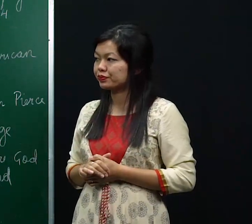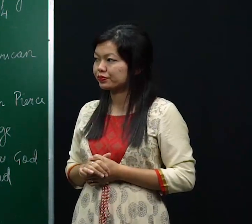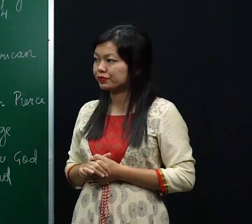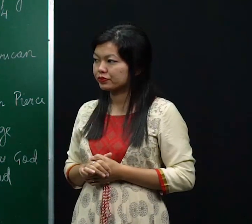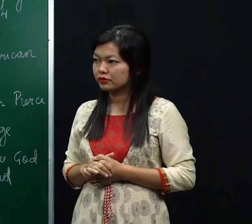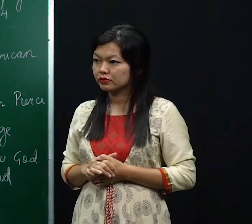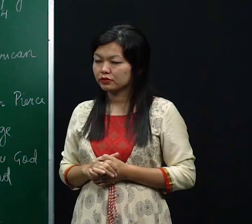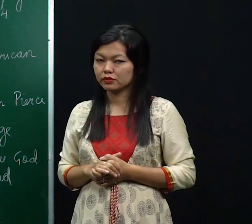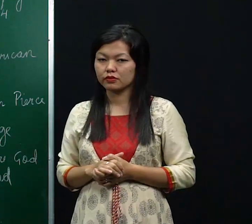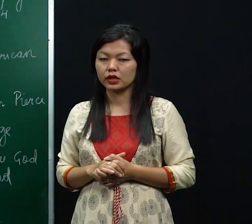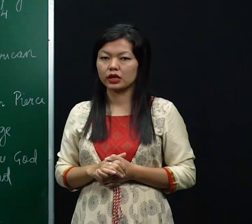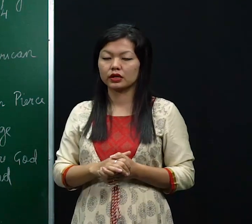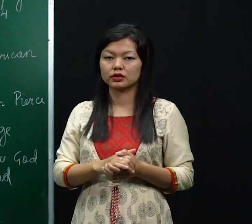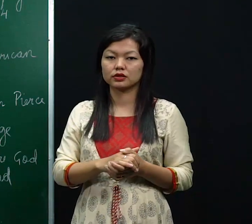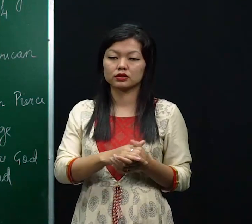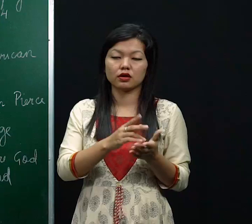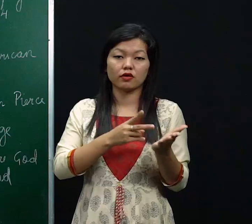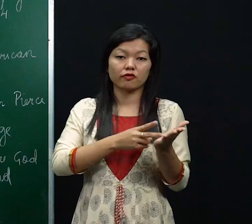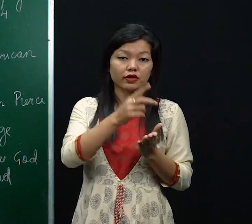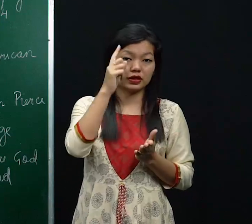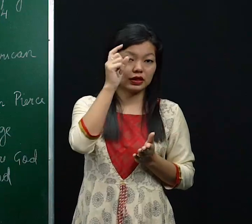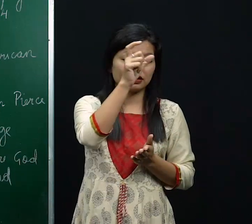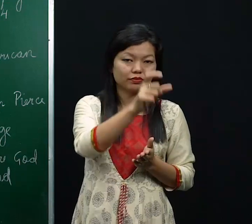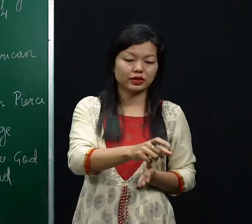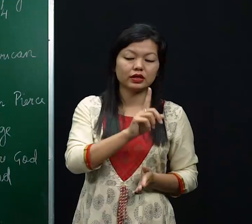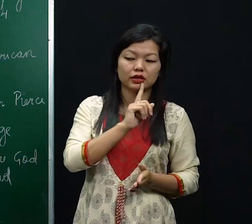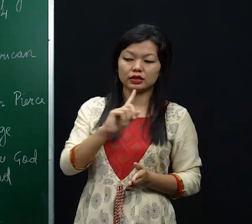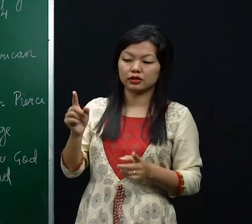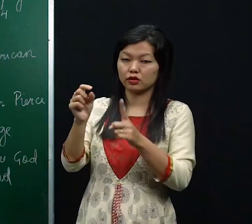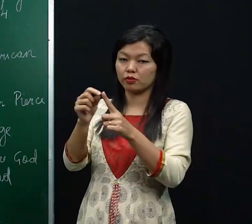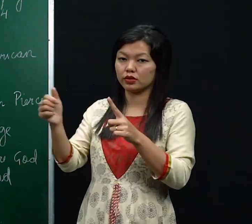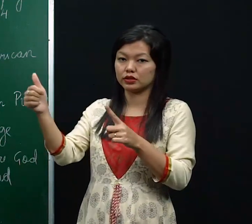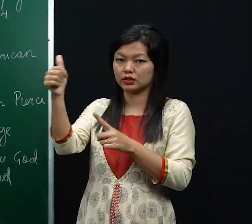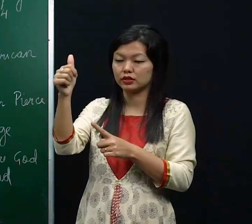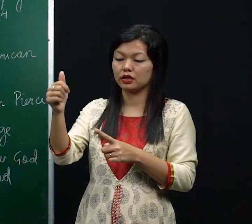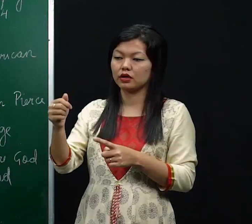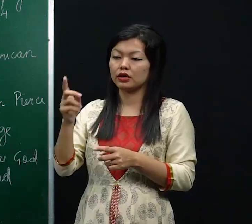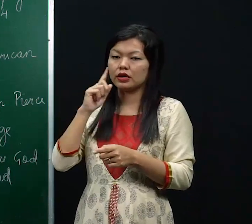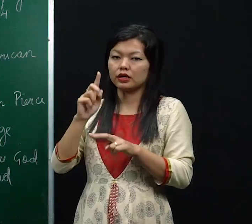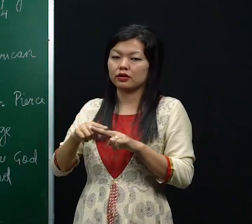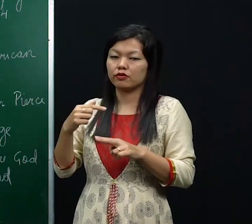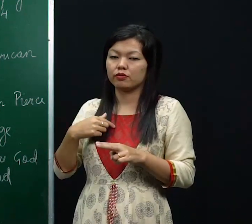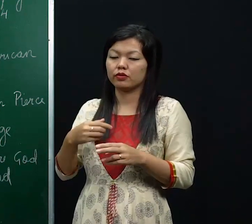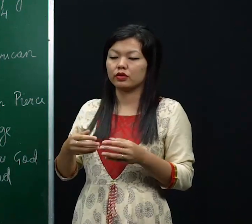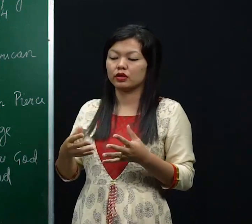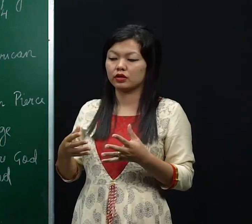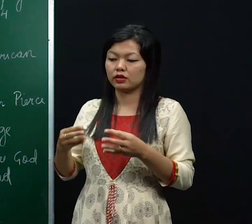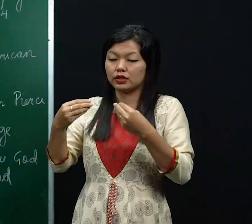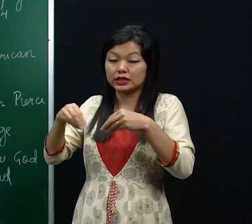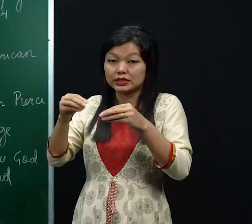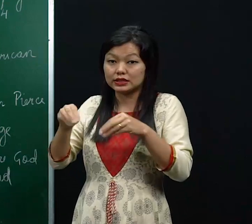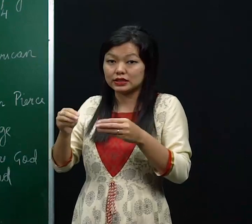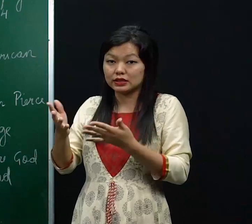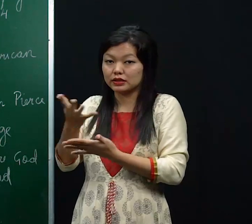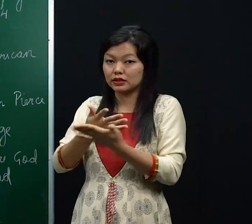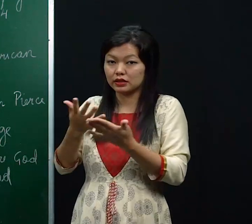come and get it by force with your guns and weapons, because they have all the machineries that they need. And he did not even say he